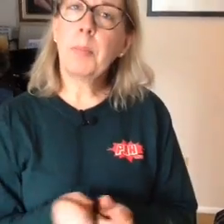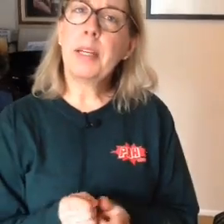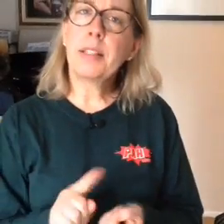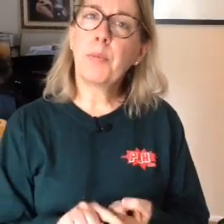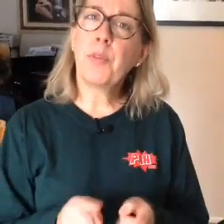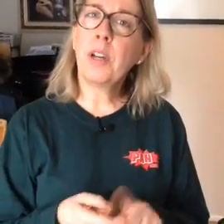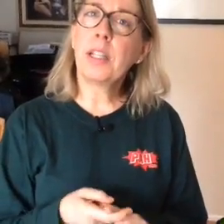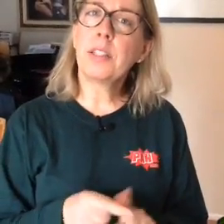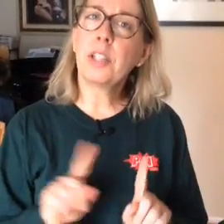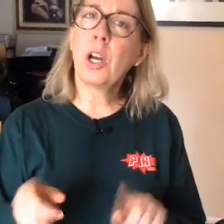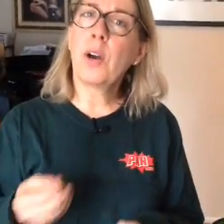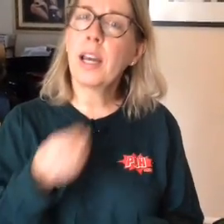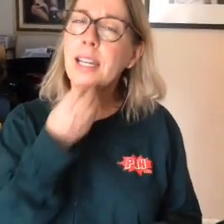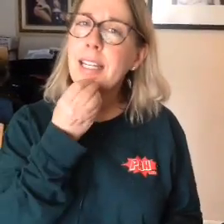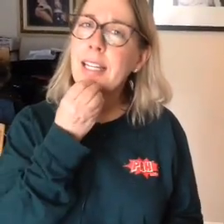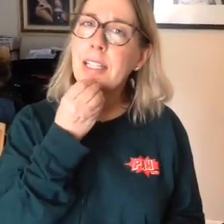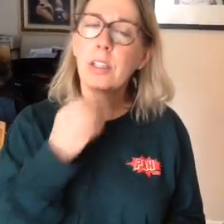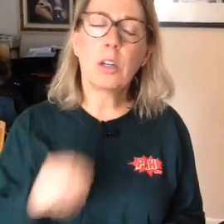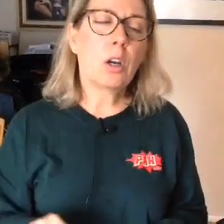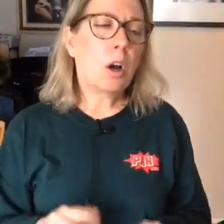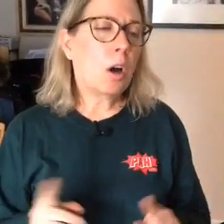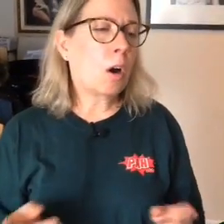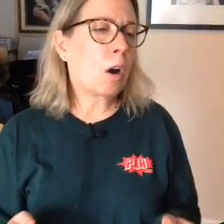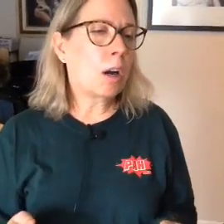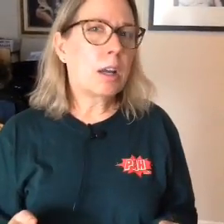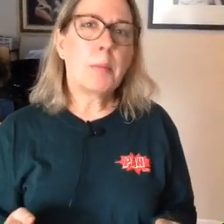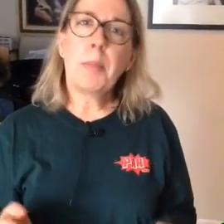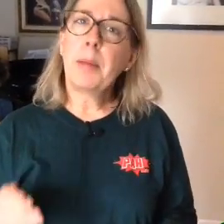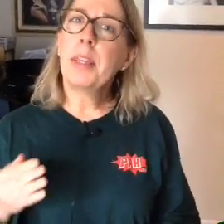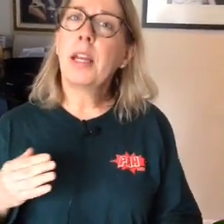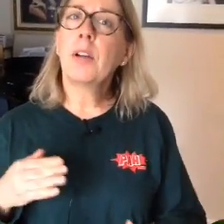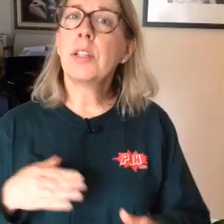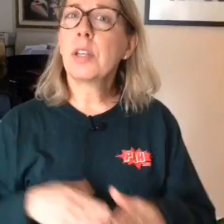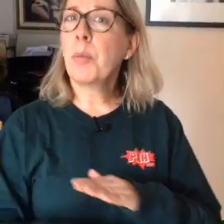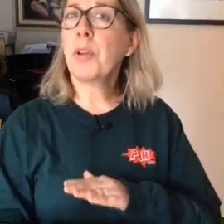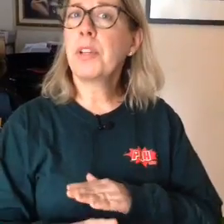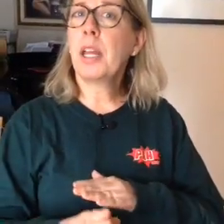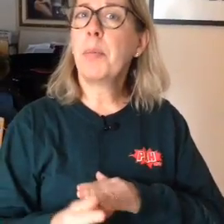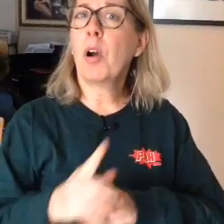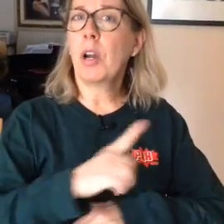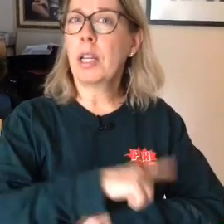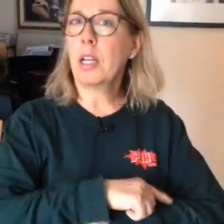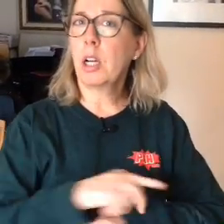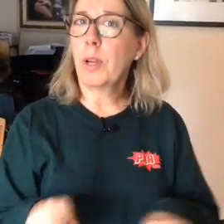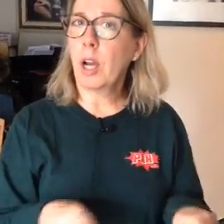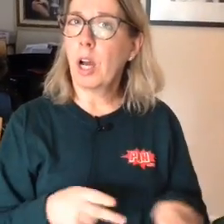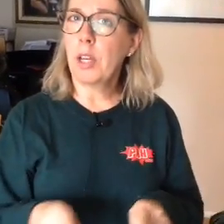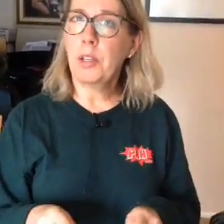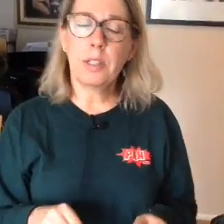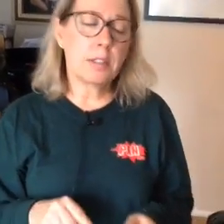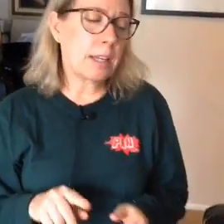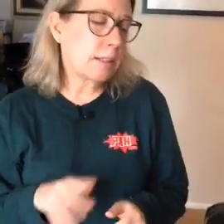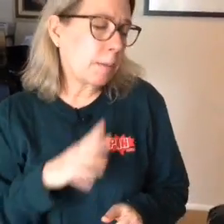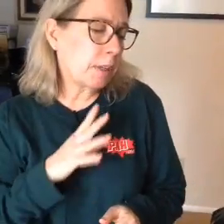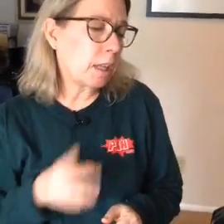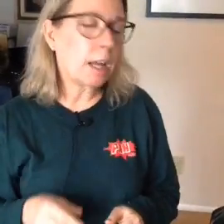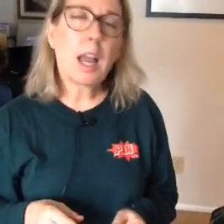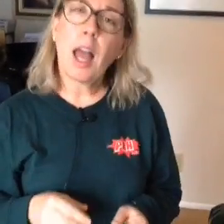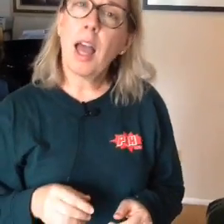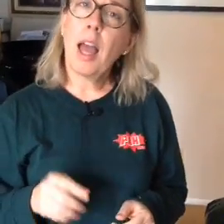meet some friends to go out and eat. Or maybe there is a birthday party going on. You can say something like,